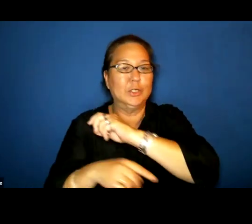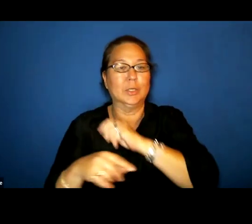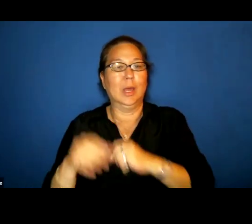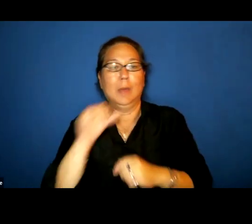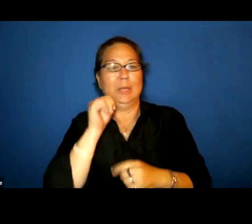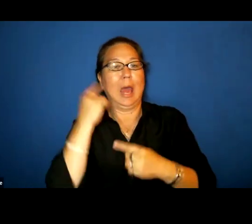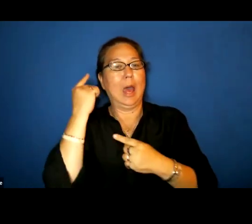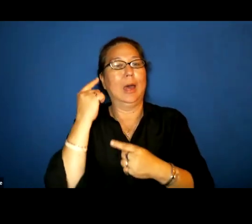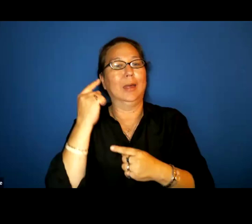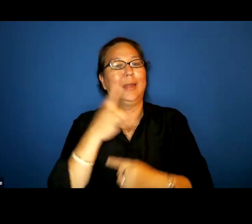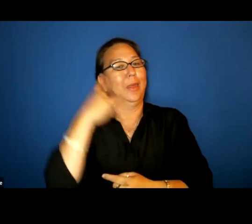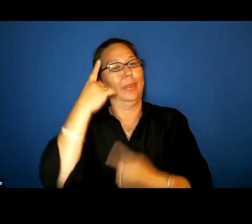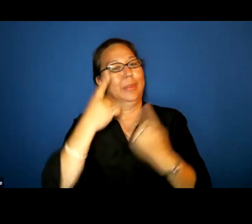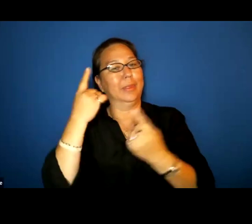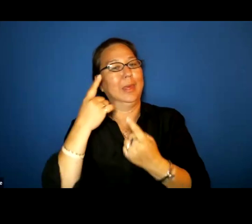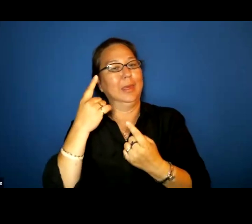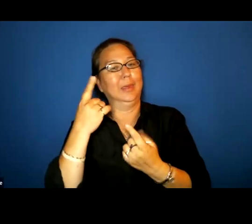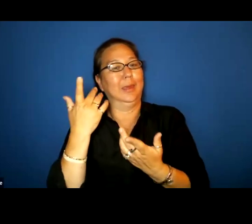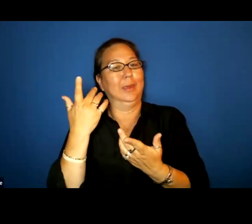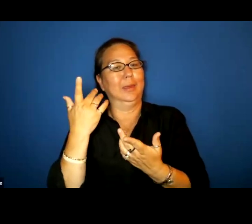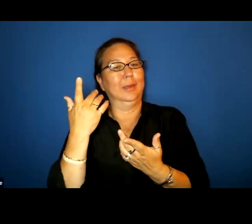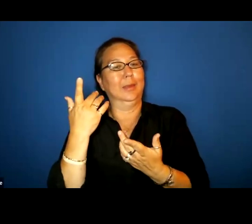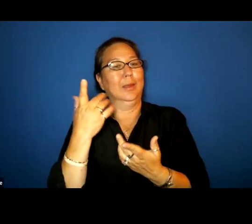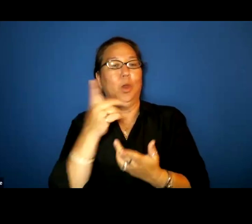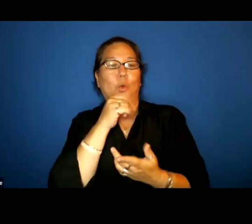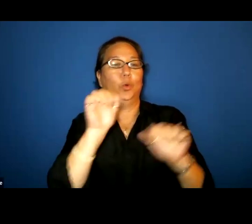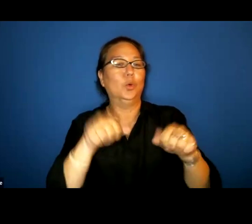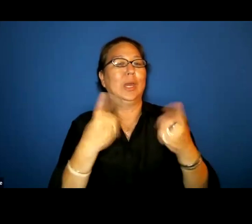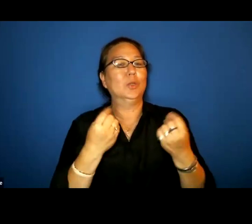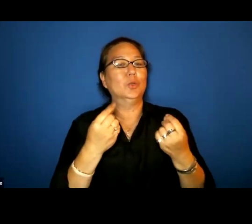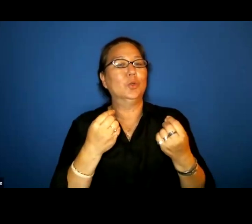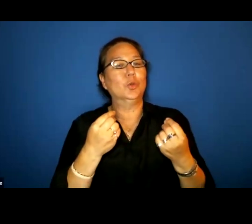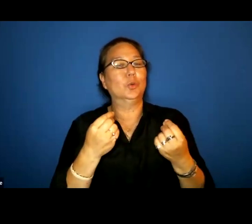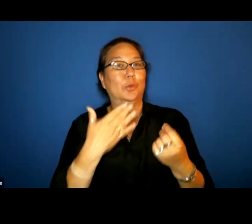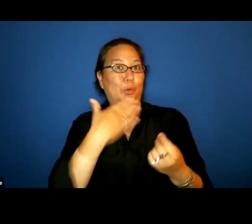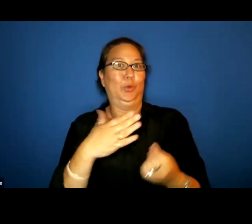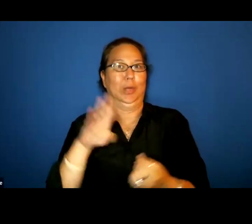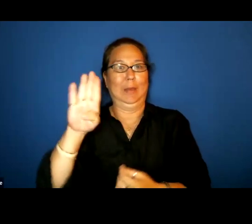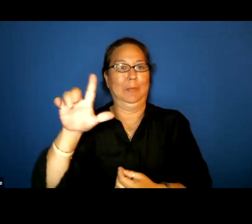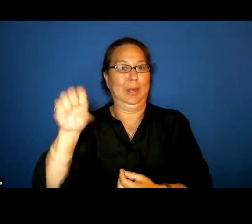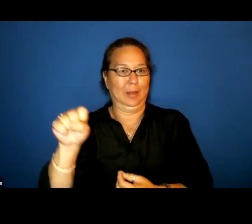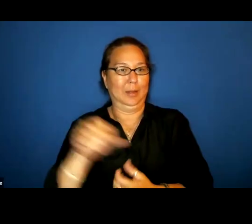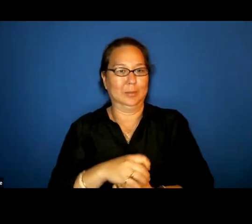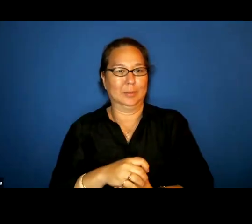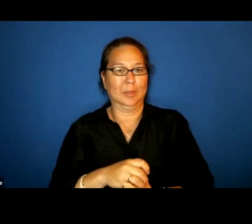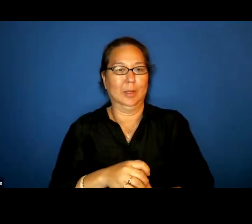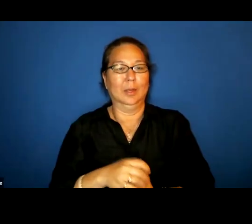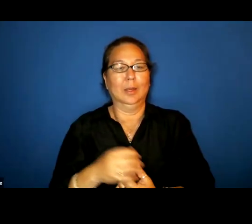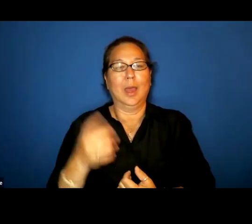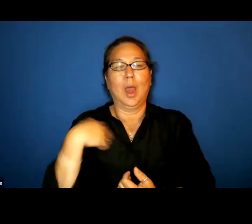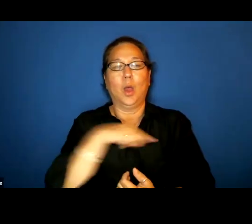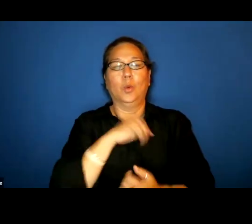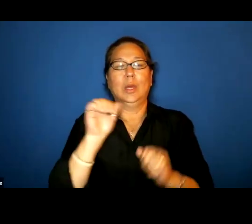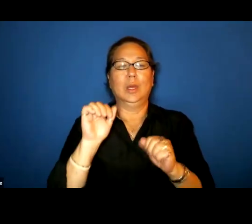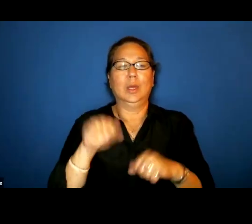lot of norming, going to schools, talking about that and demystifying kind of what a one, because we do 1, 2, 3, 4 in